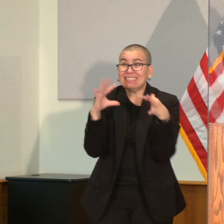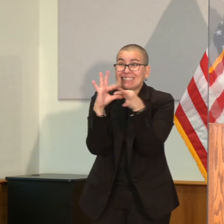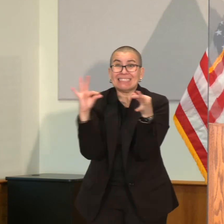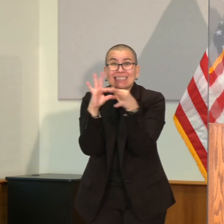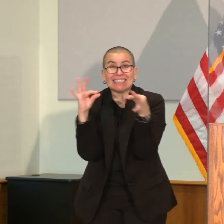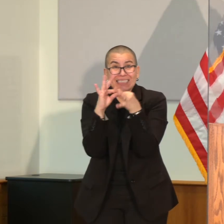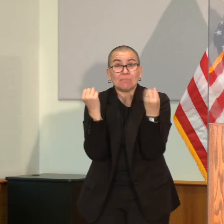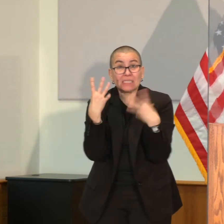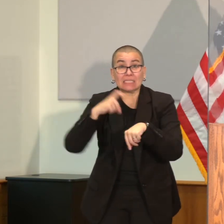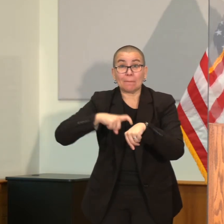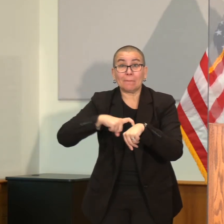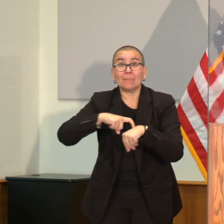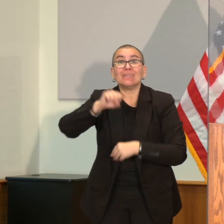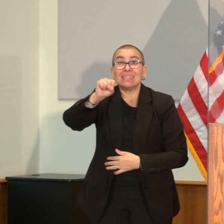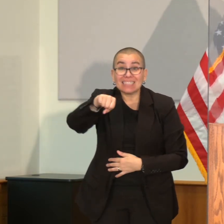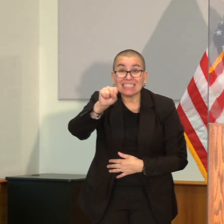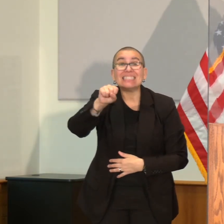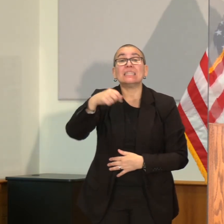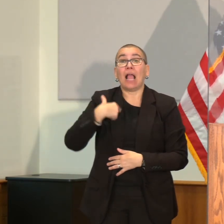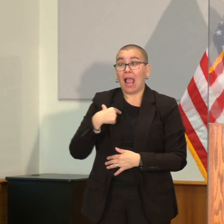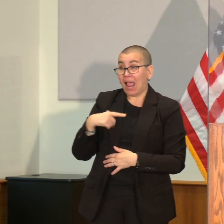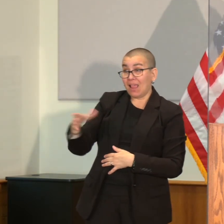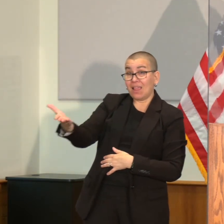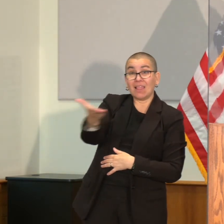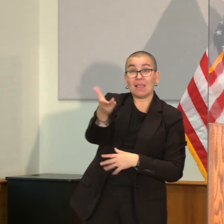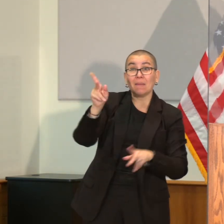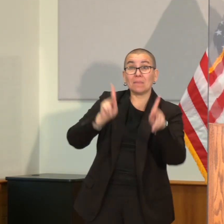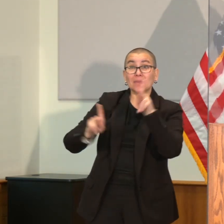I asked folks to let me run for Congress.